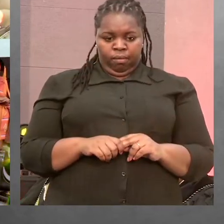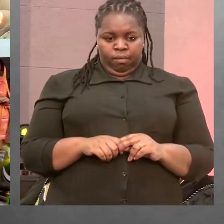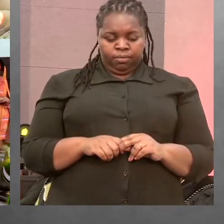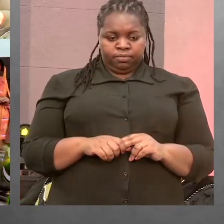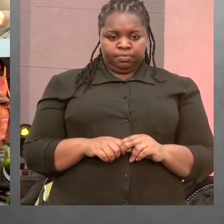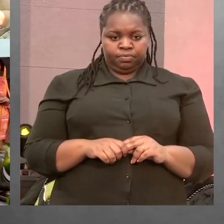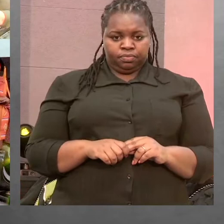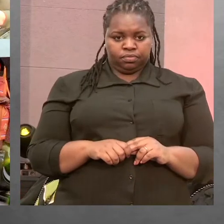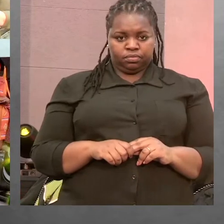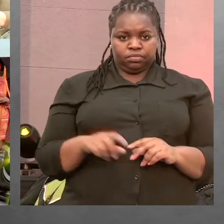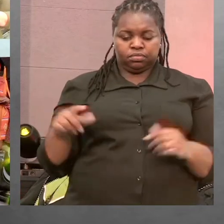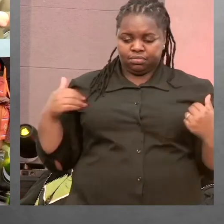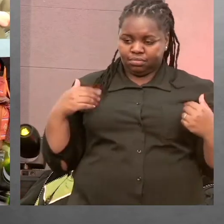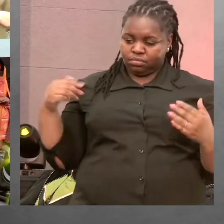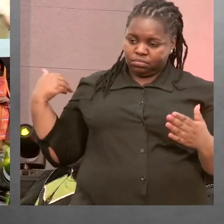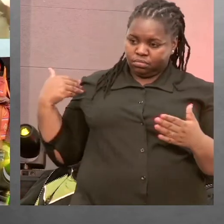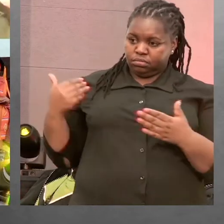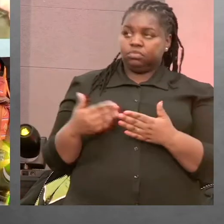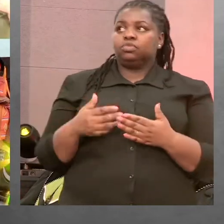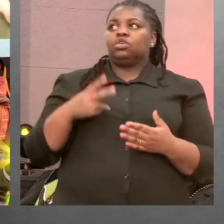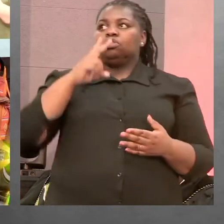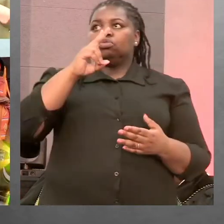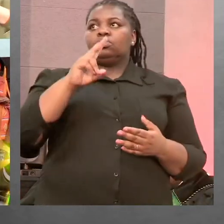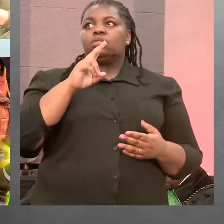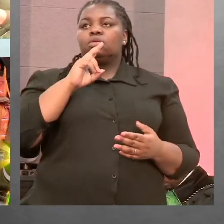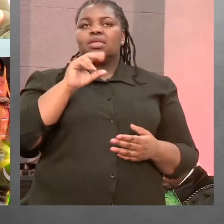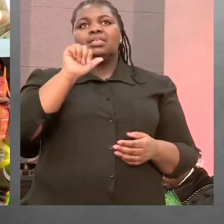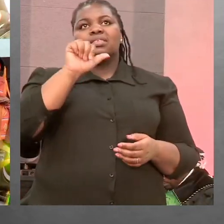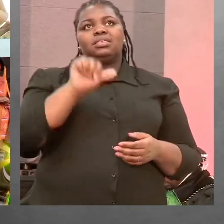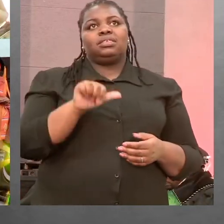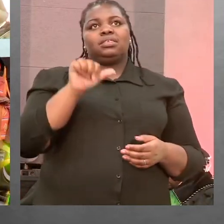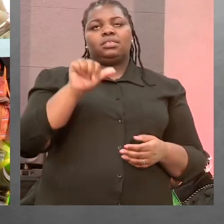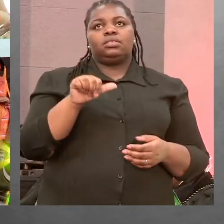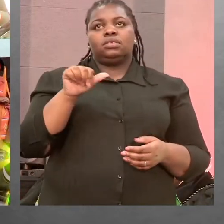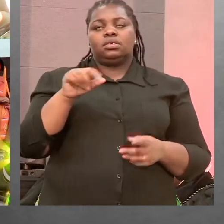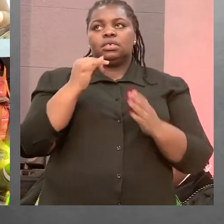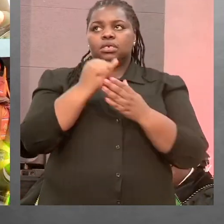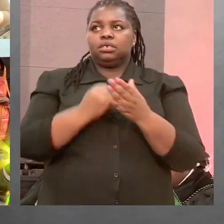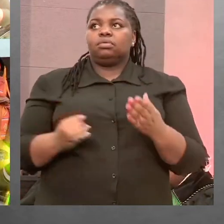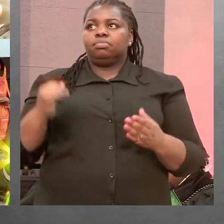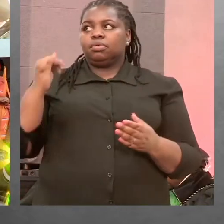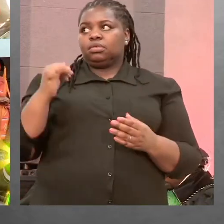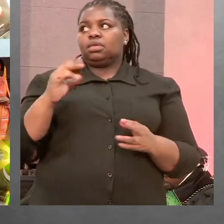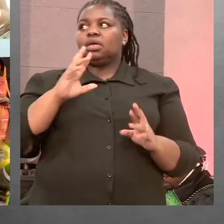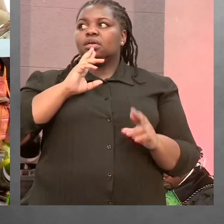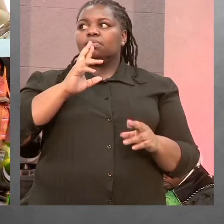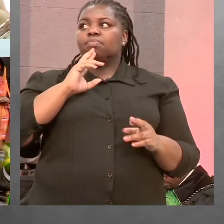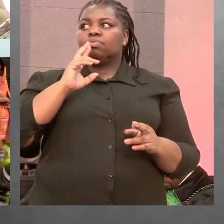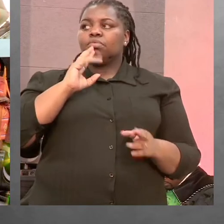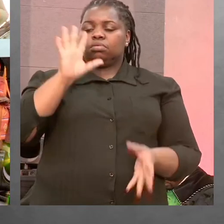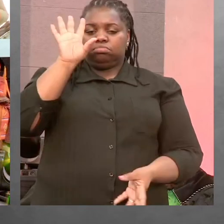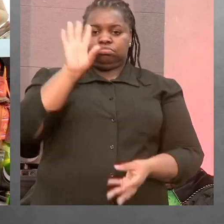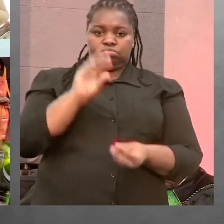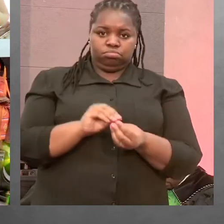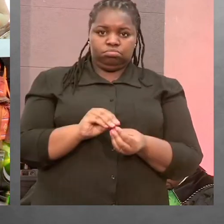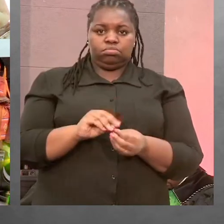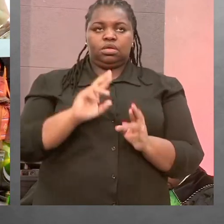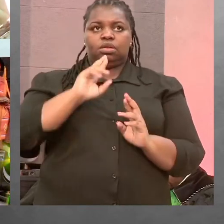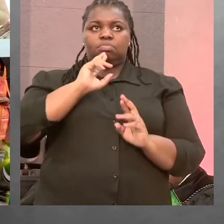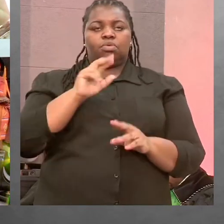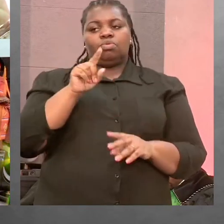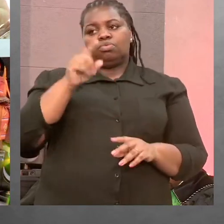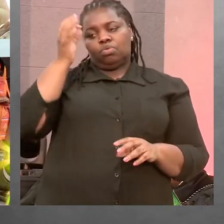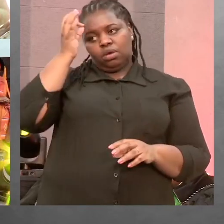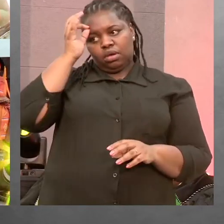Since 2000, 16 independent assessors' reports have been compiled in response to